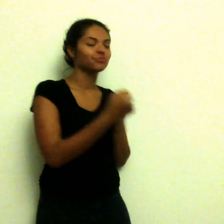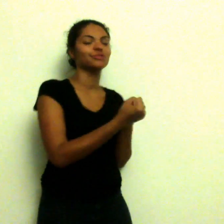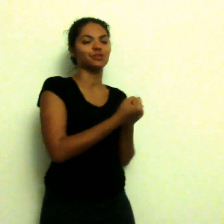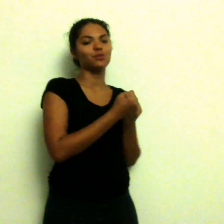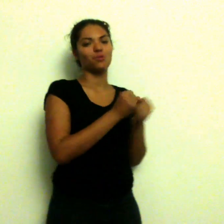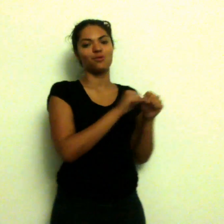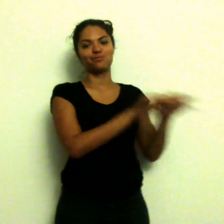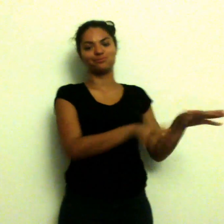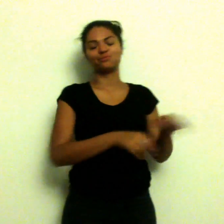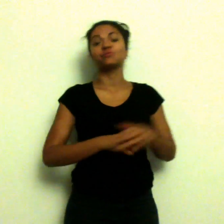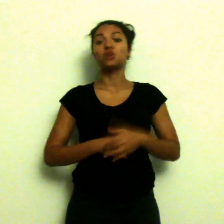www.rzim.org.